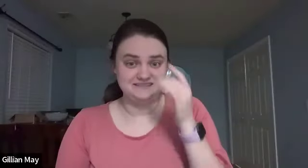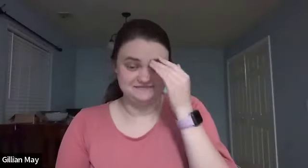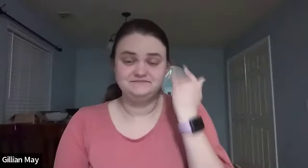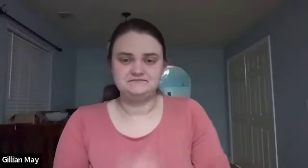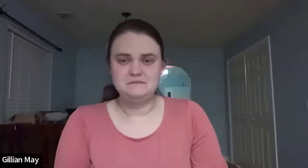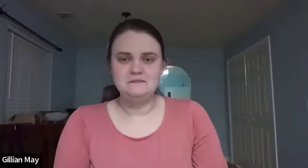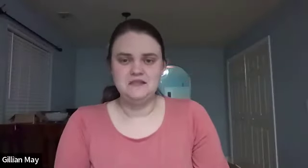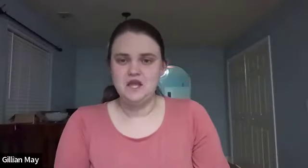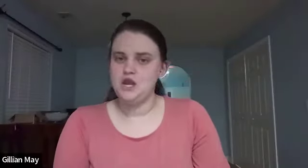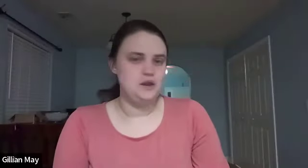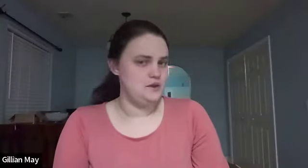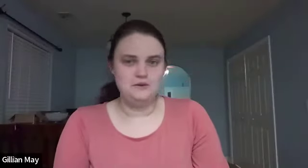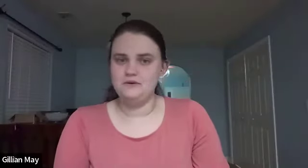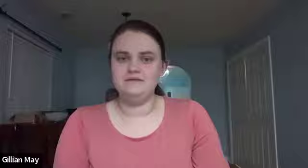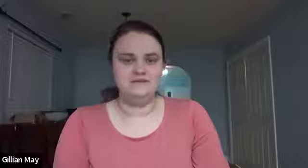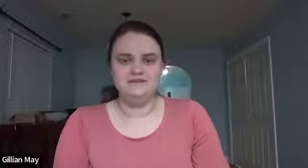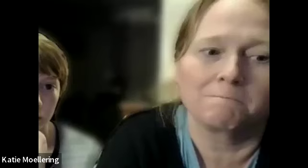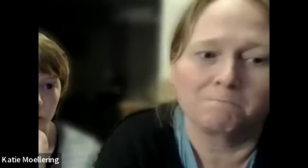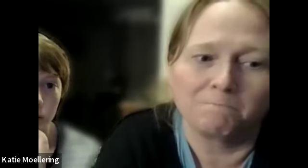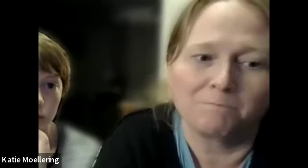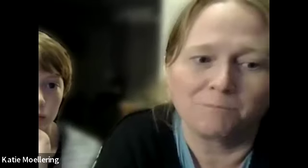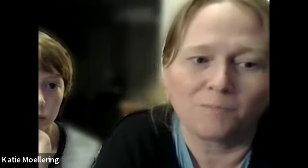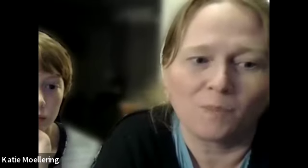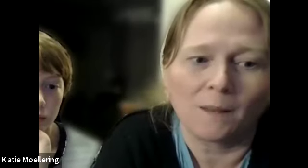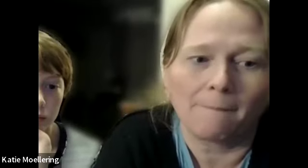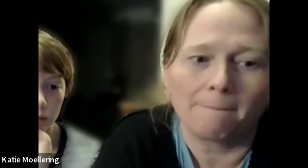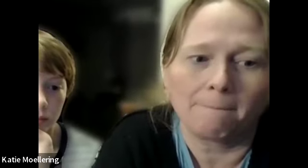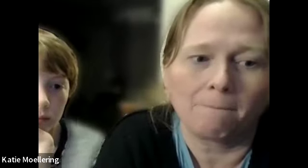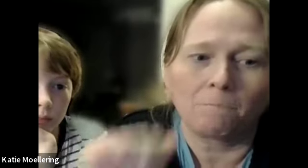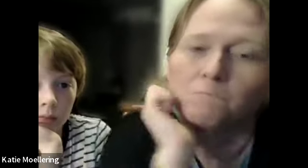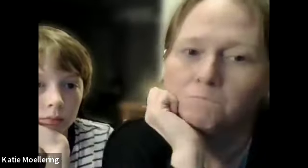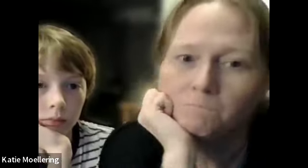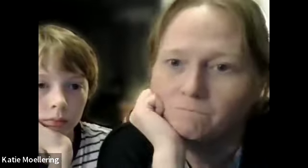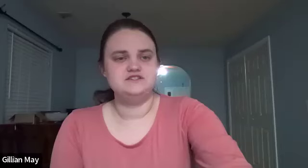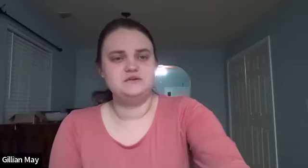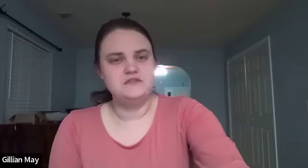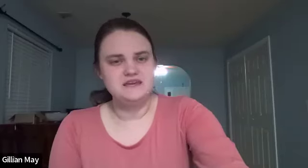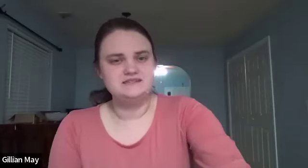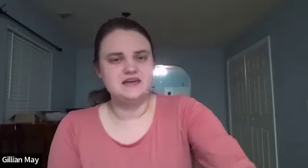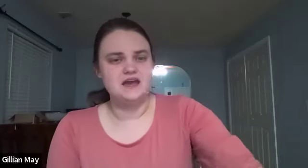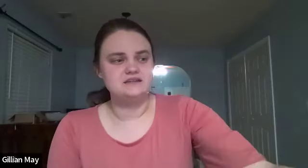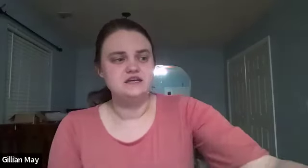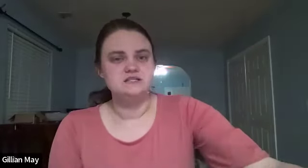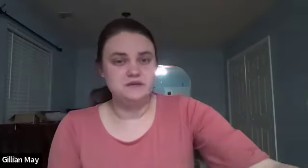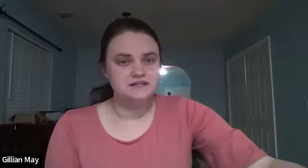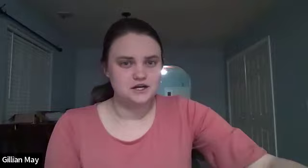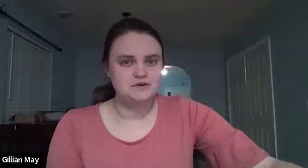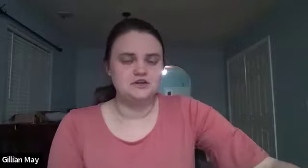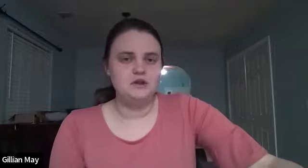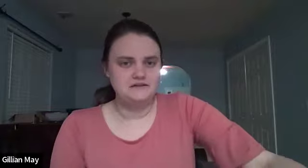not realize. And I thought that was interesting. Yeah. With it is like, so the thing is that to be an interpreter, you have to take